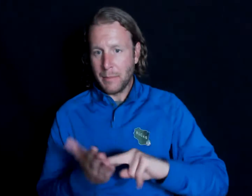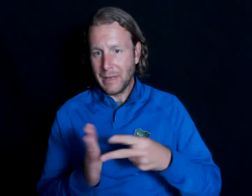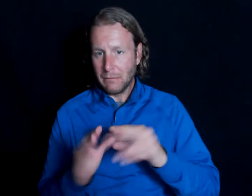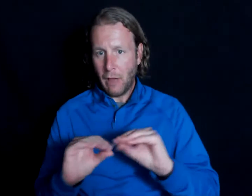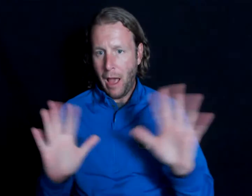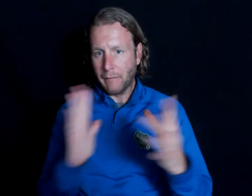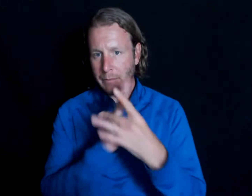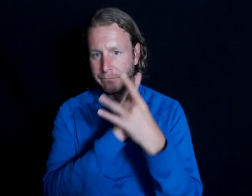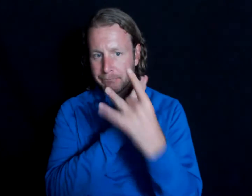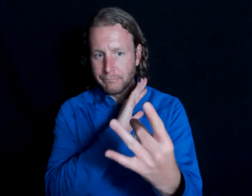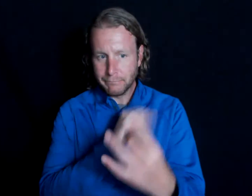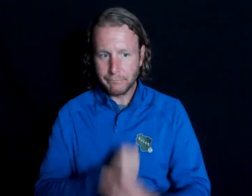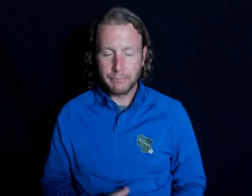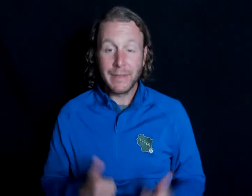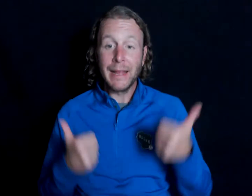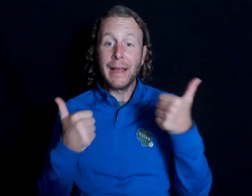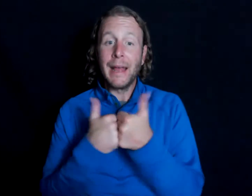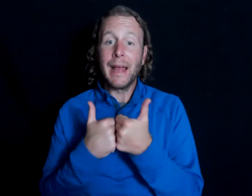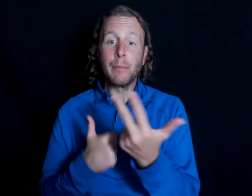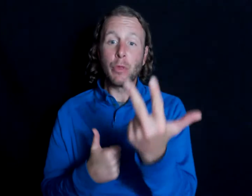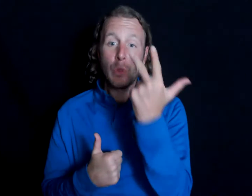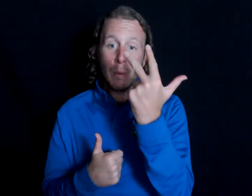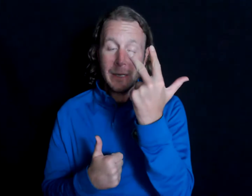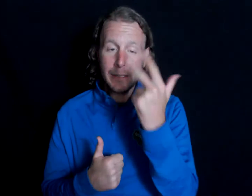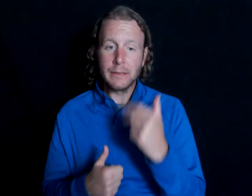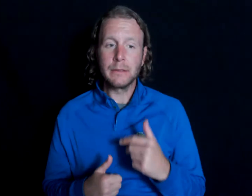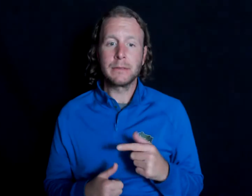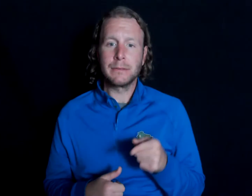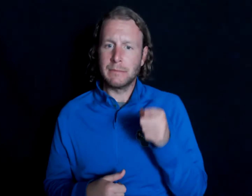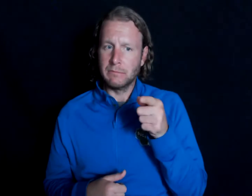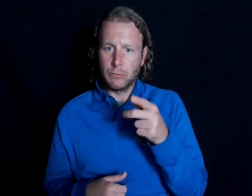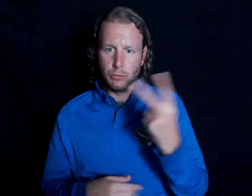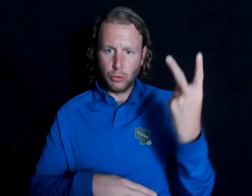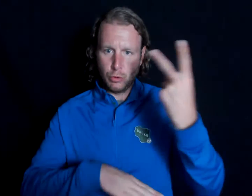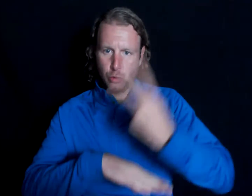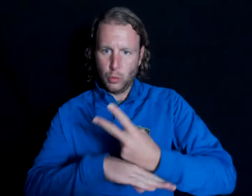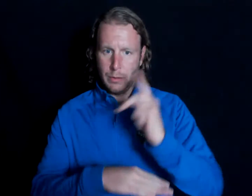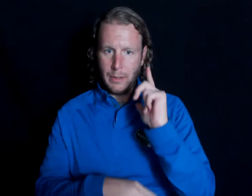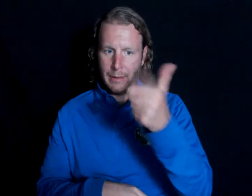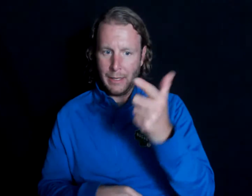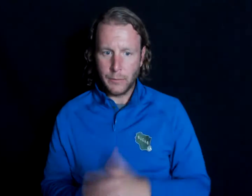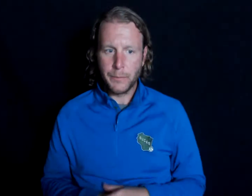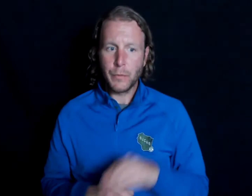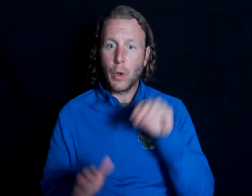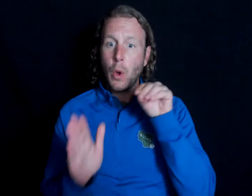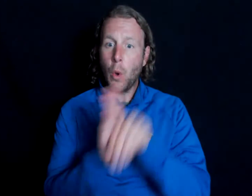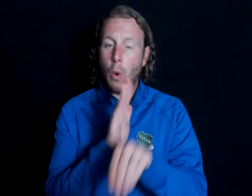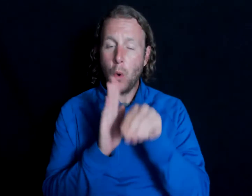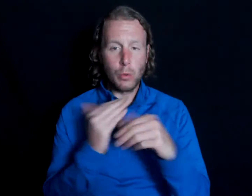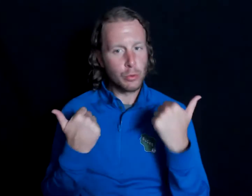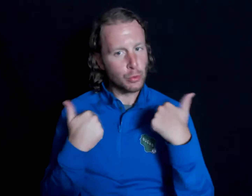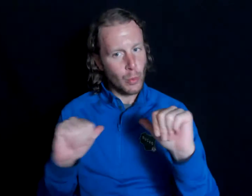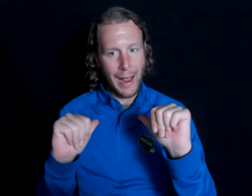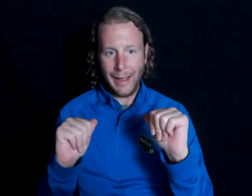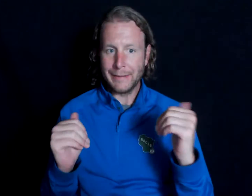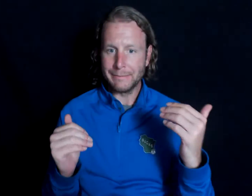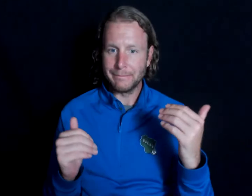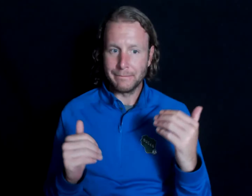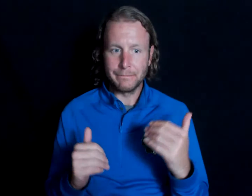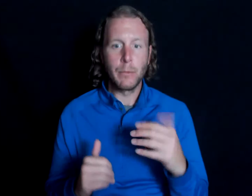So game 3 will be right here in a couple of days as Orlando tries to bounce back. As the Milwaukee Bucks look very